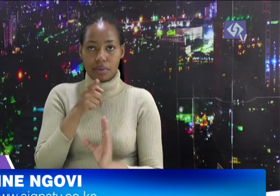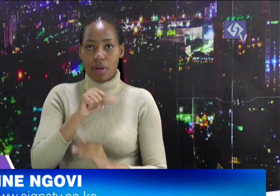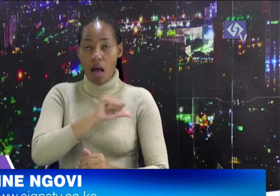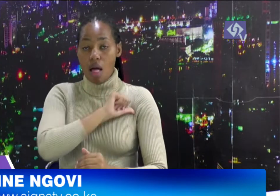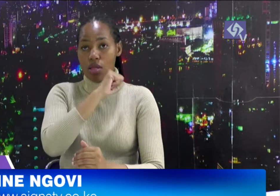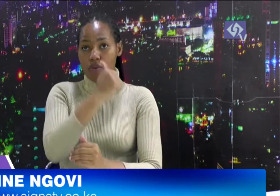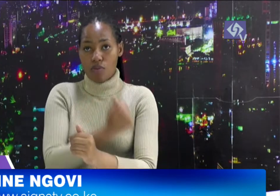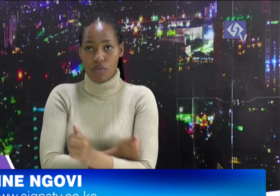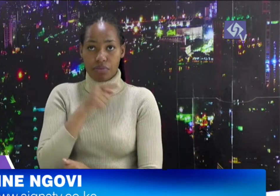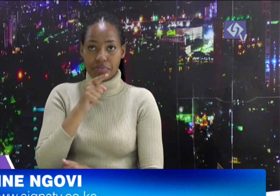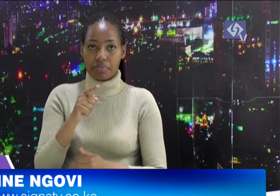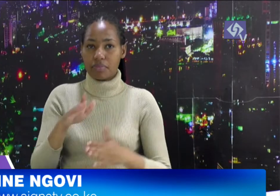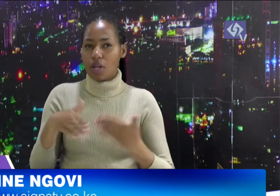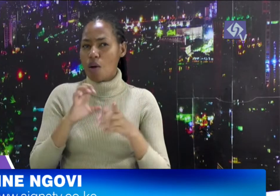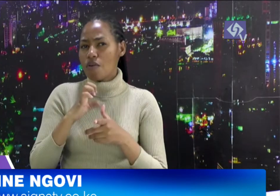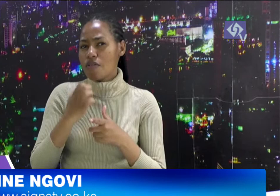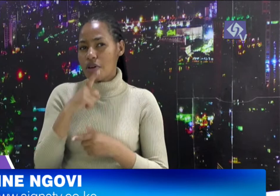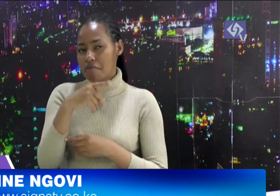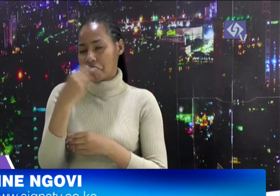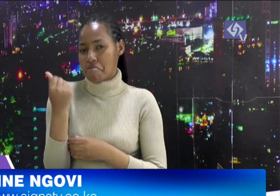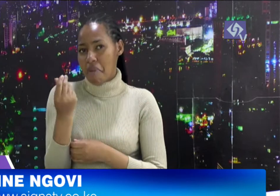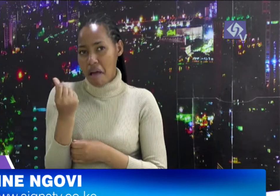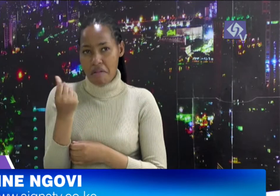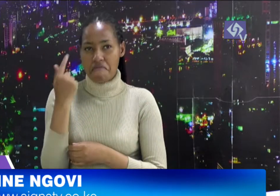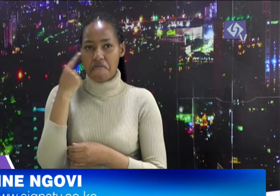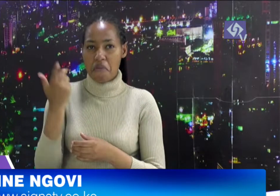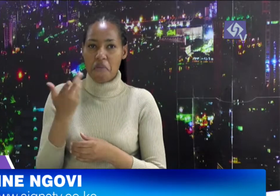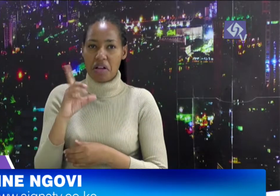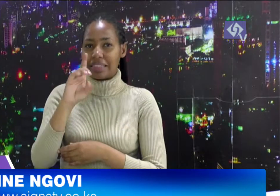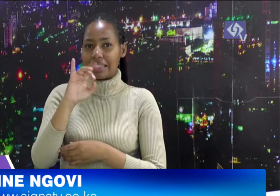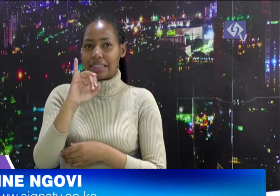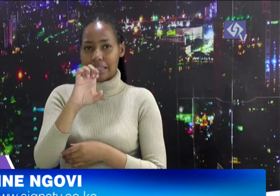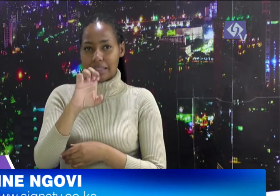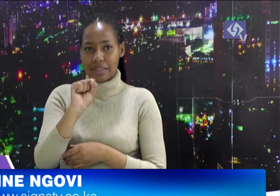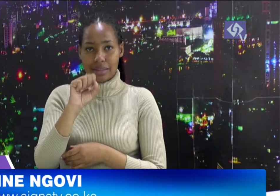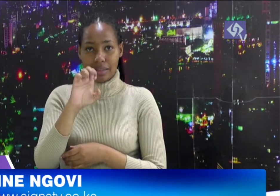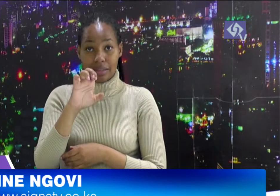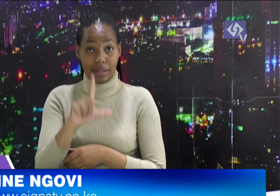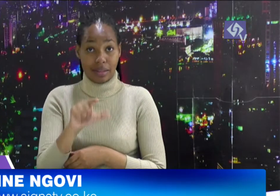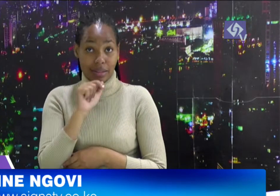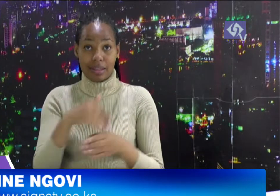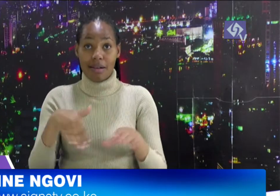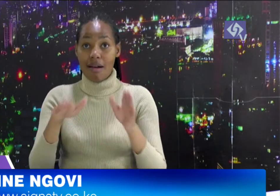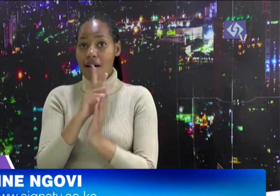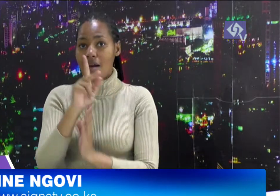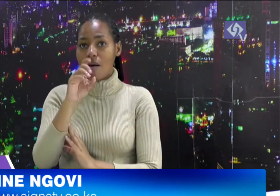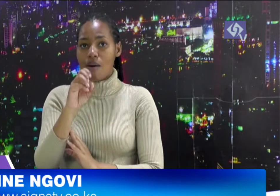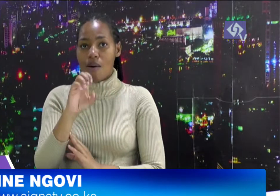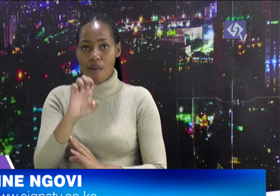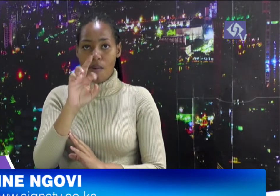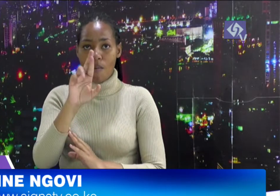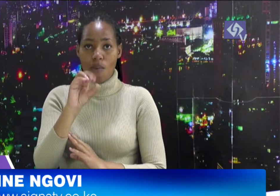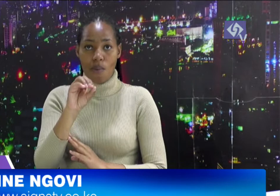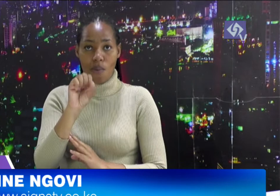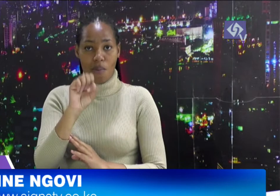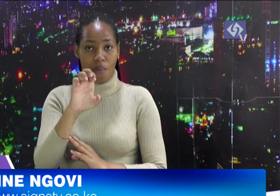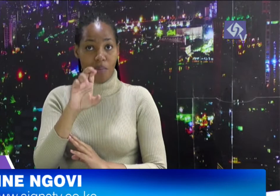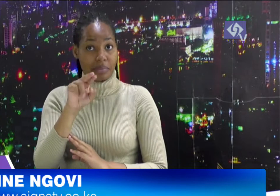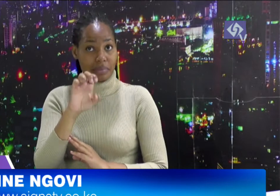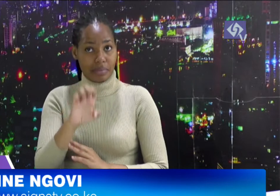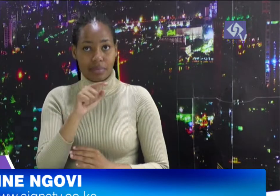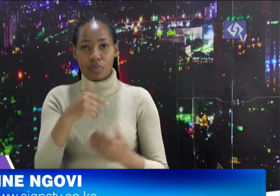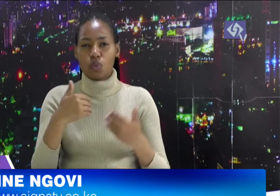the Energy and Petroleum Regulatory Authority, EPRA. However, the price of